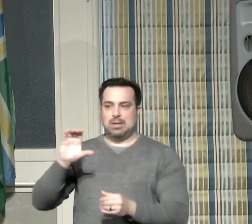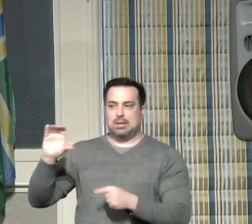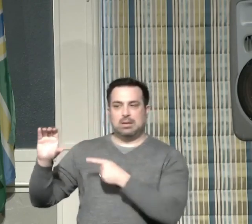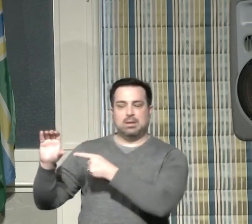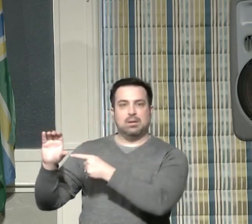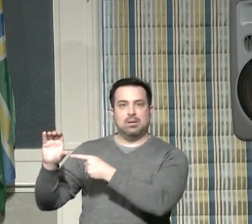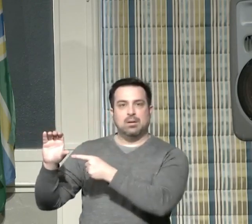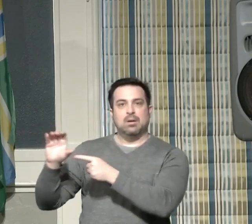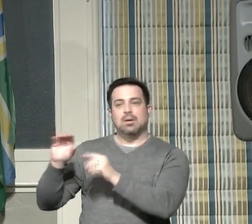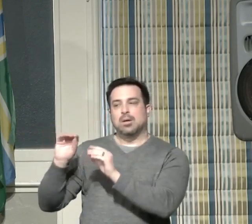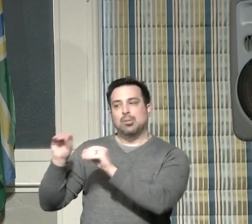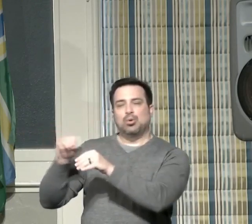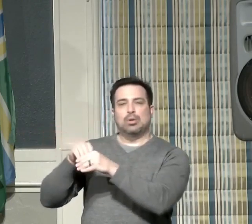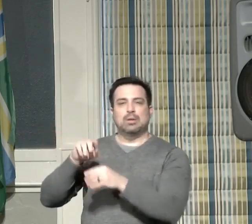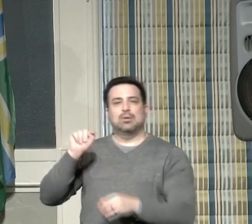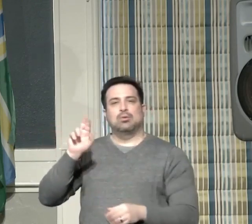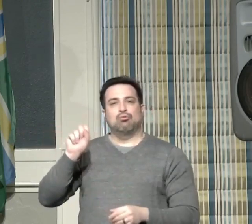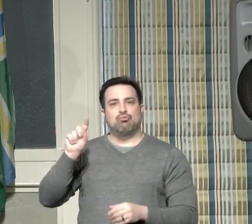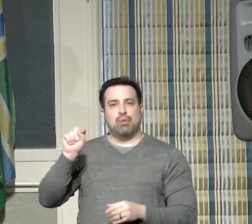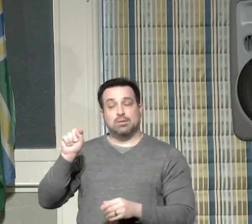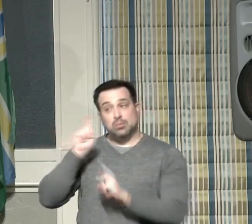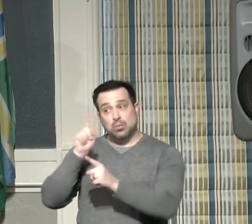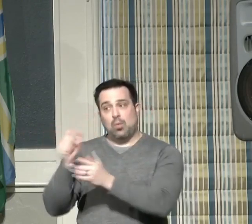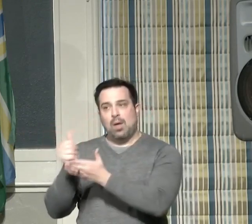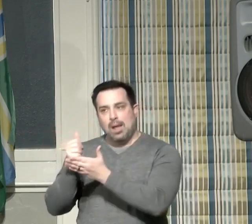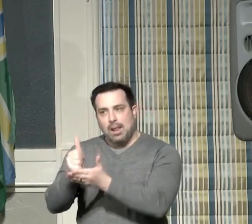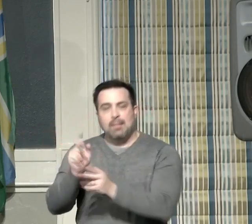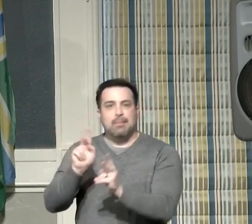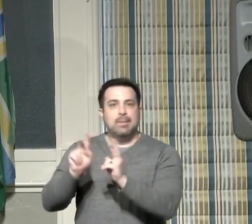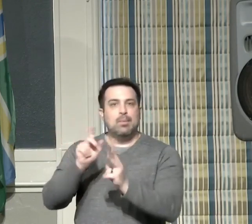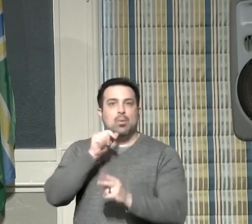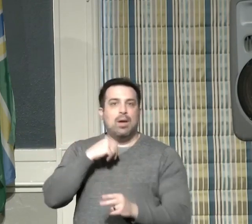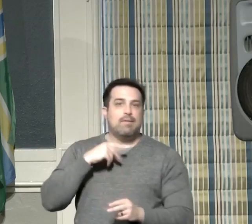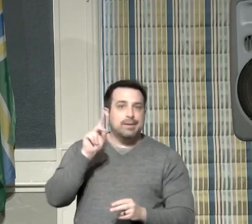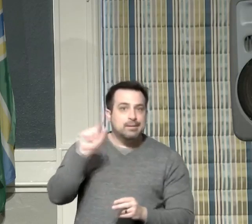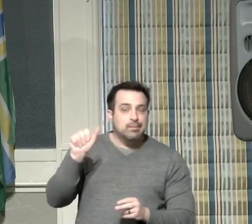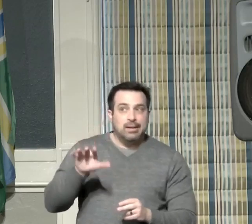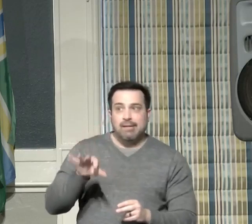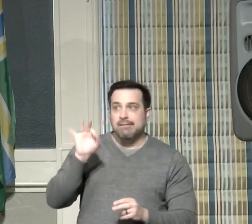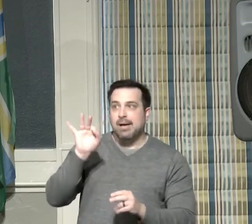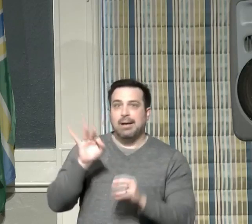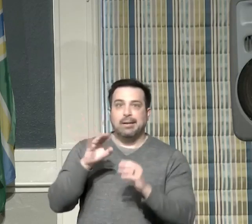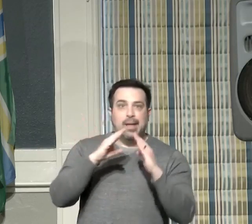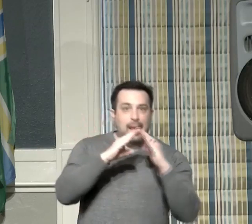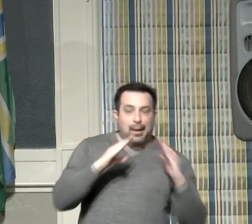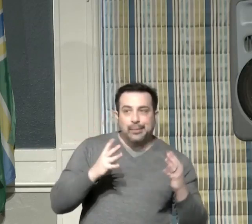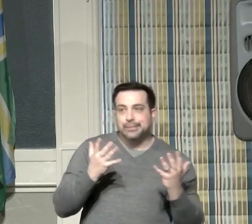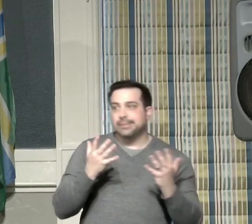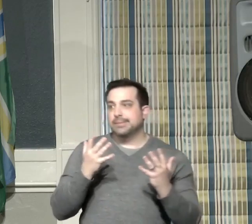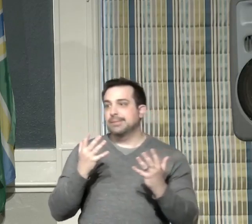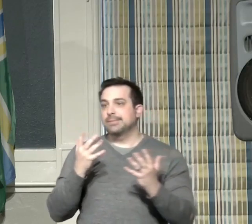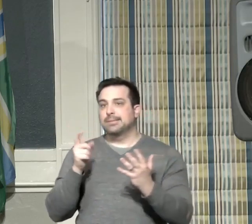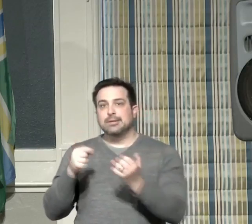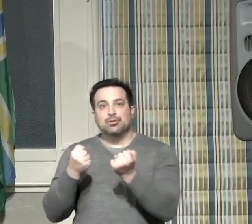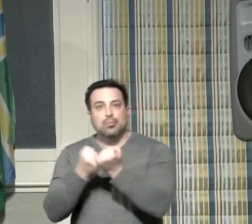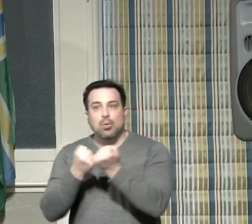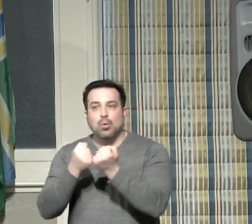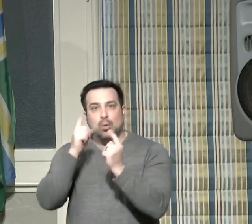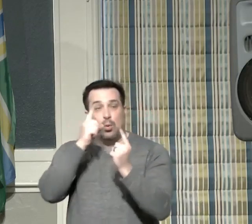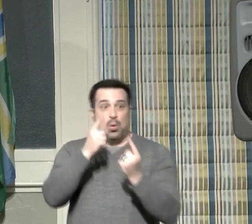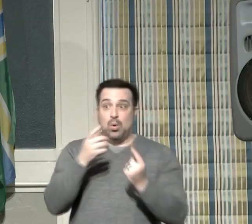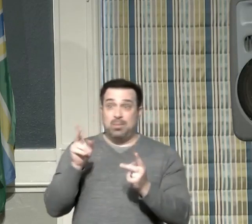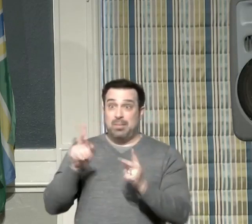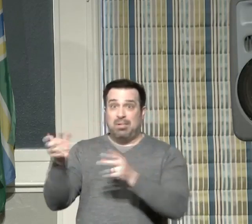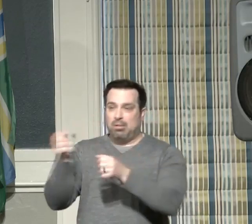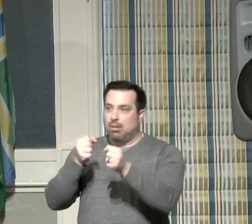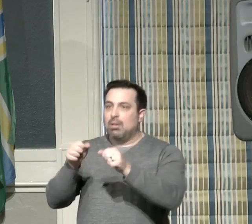be put in trust to help people with disabilities find housing and to have the supports that they need in order to integrate fully into the